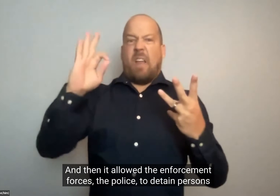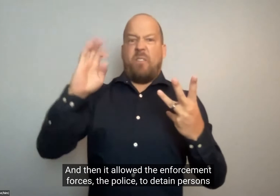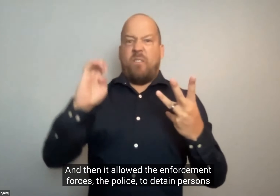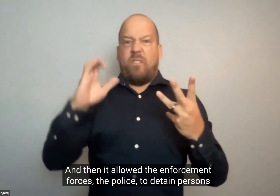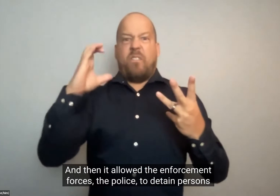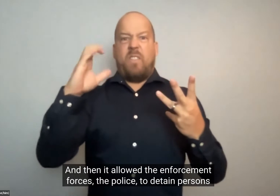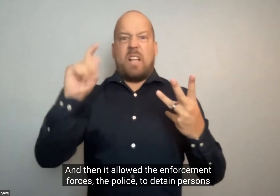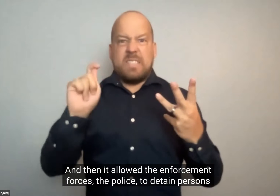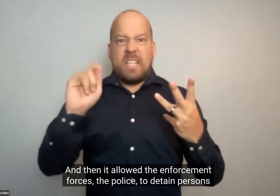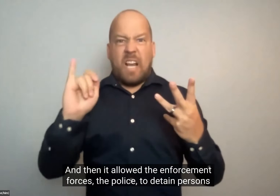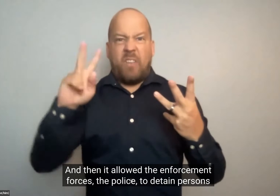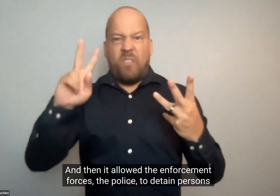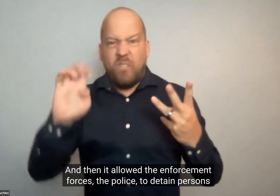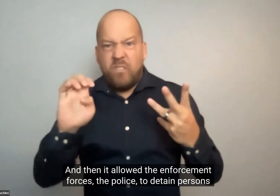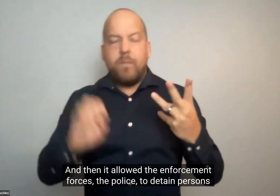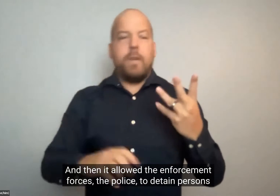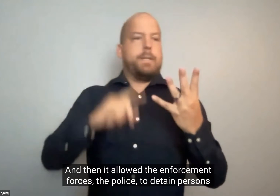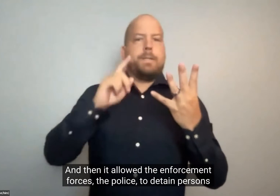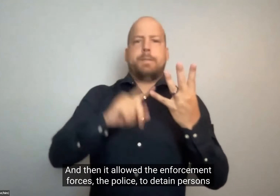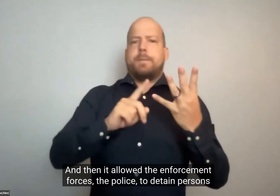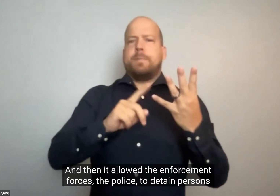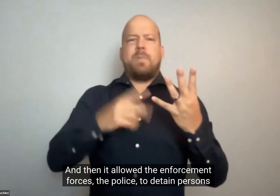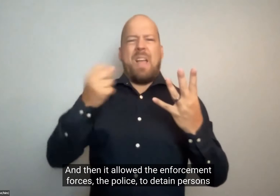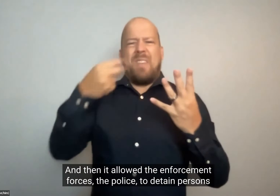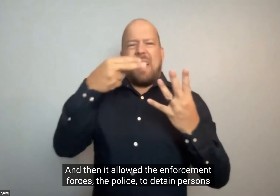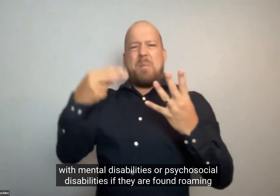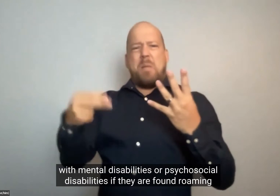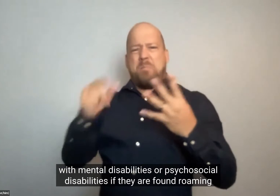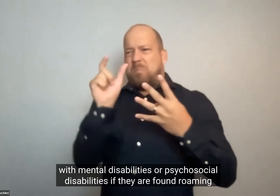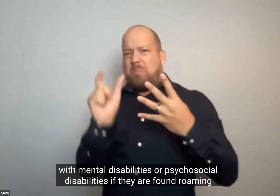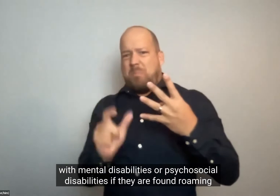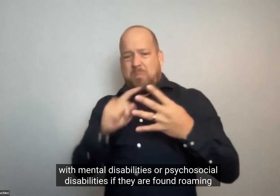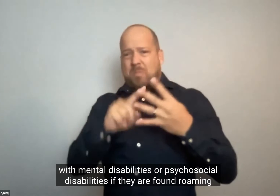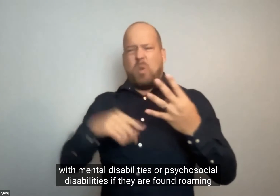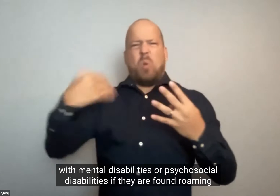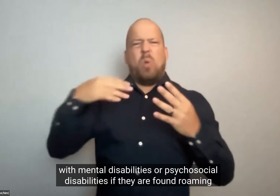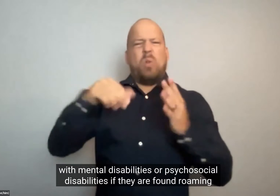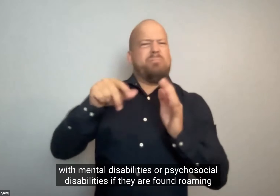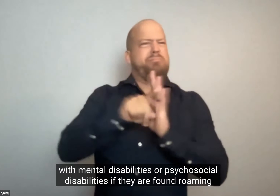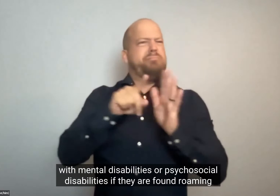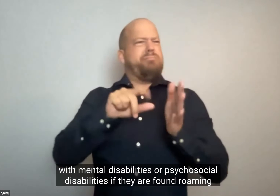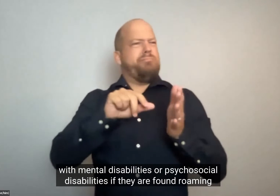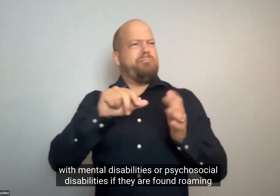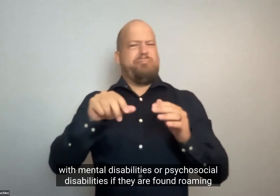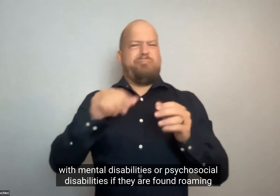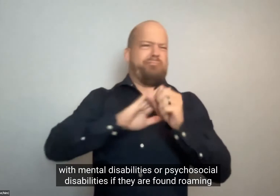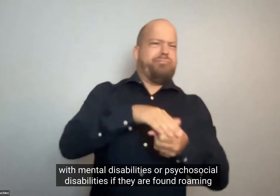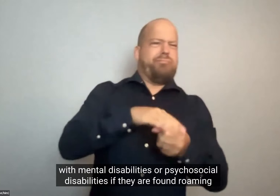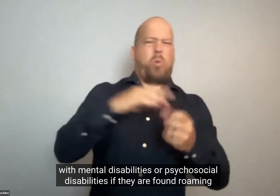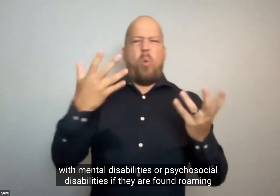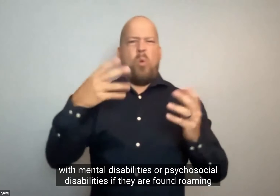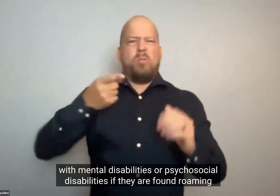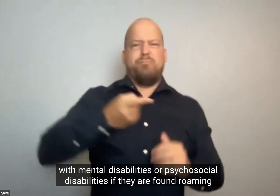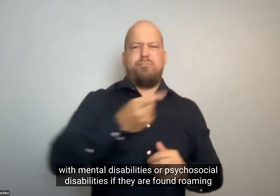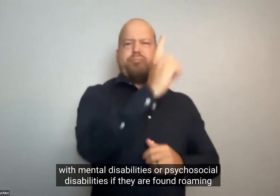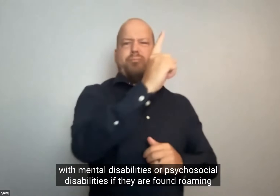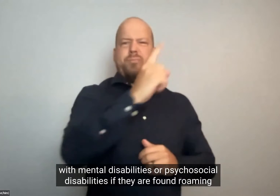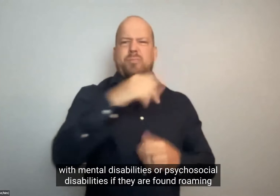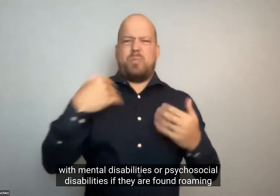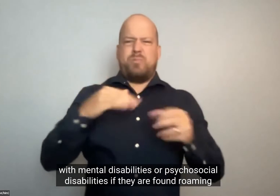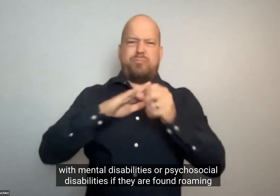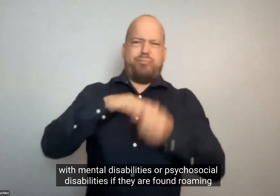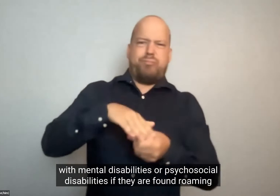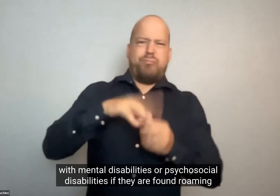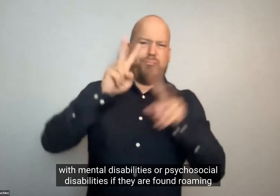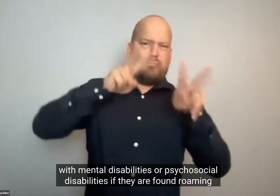forces, the police, to detain persons with mental disabilities or psychosocial disabilities if